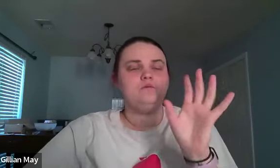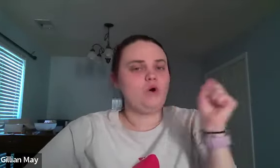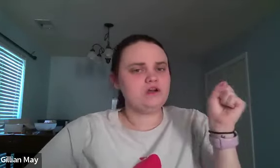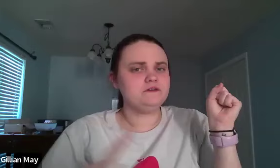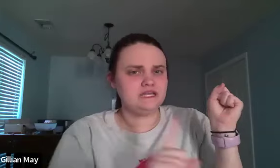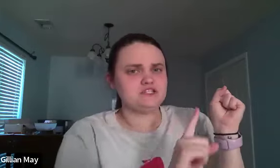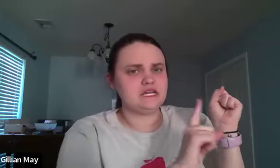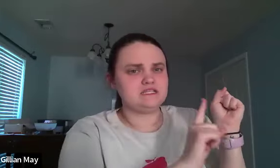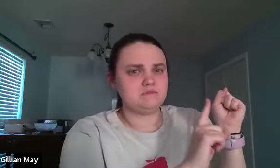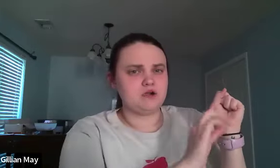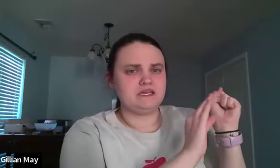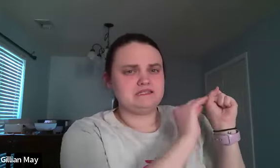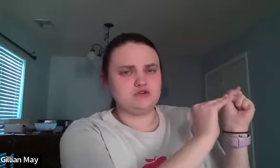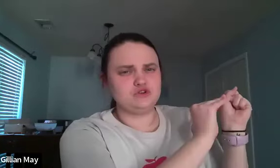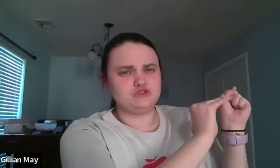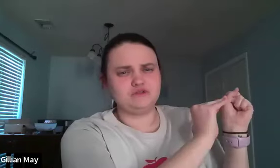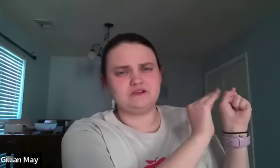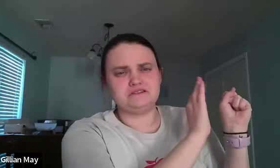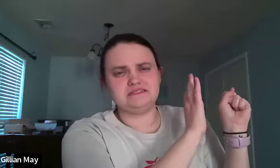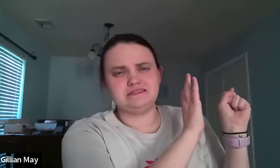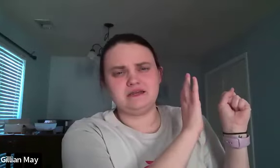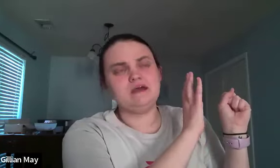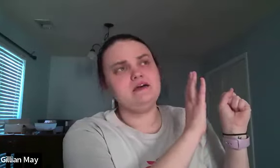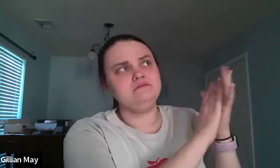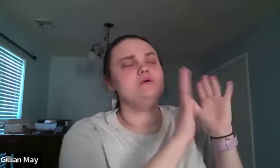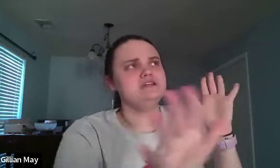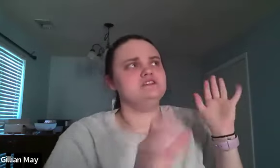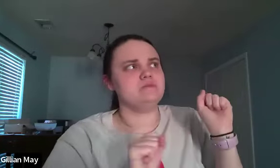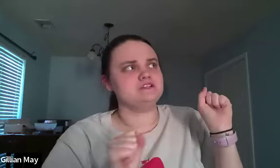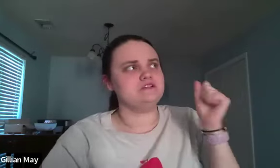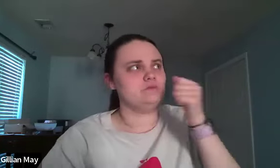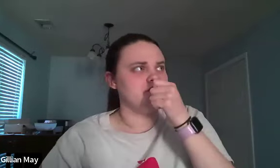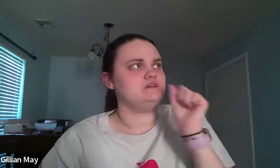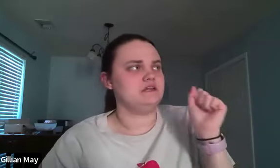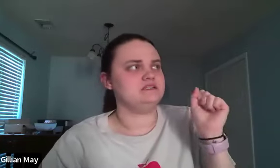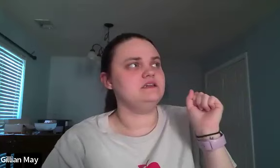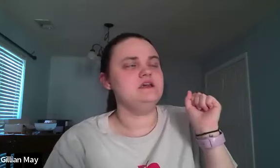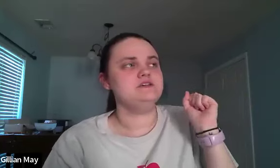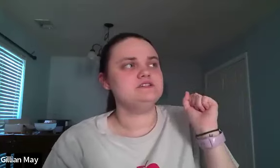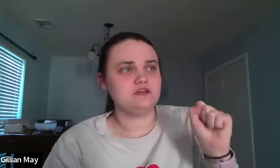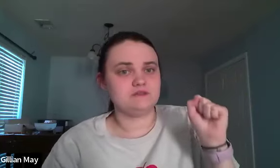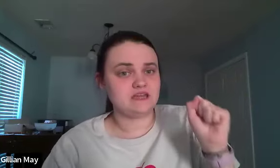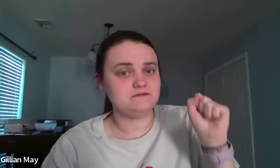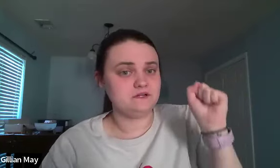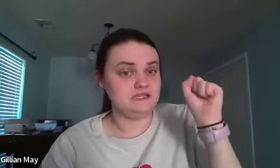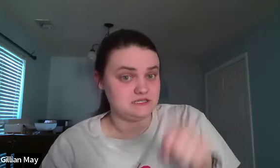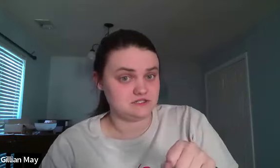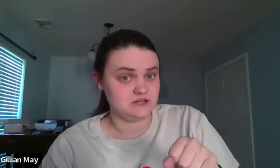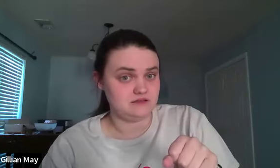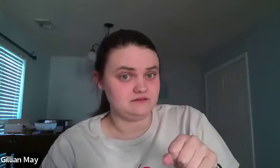hold off on yesterday and tomorrow because those are 2 that are well, no, we can do them actually. They'll be connected. So the sign for yesterday,